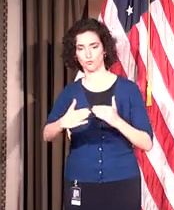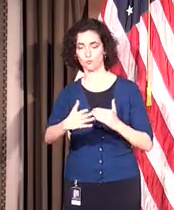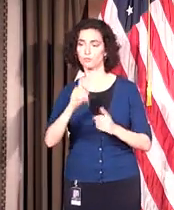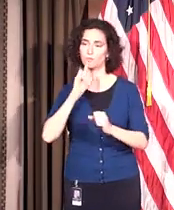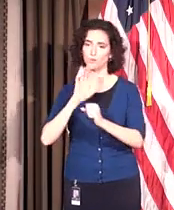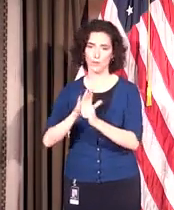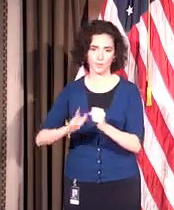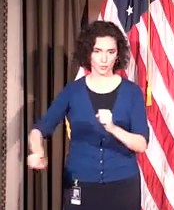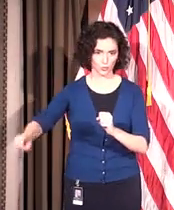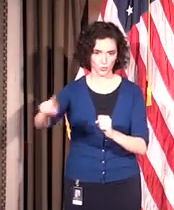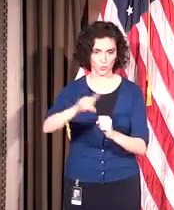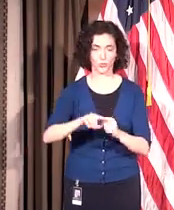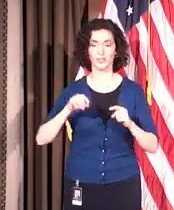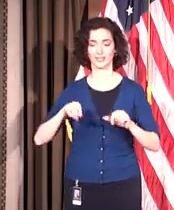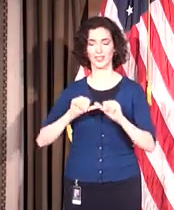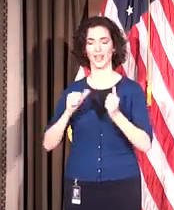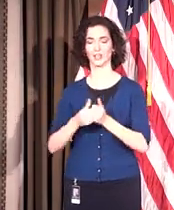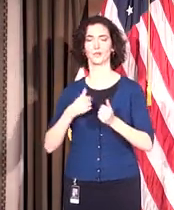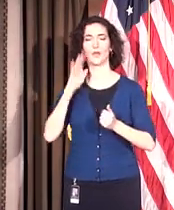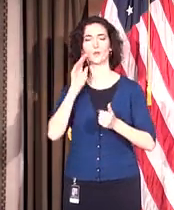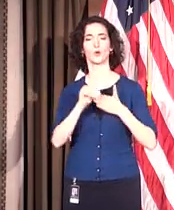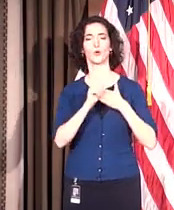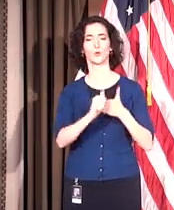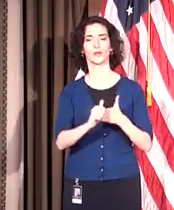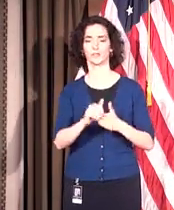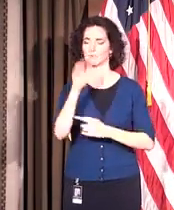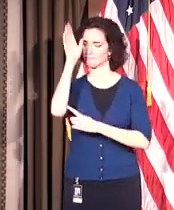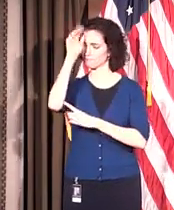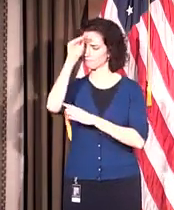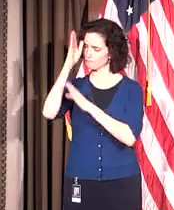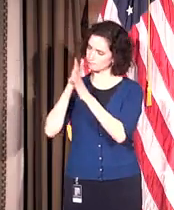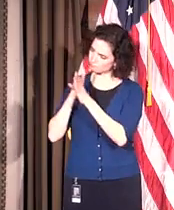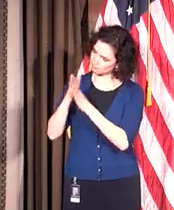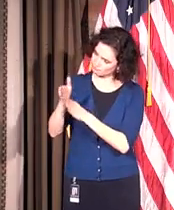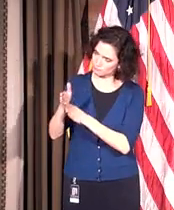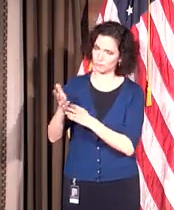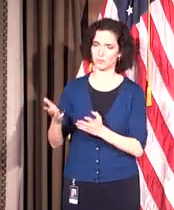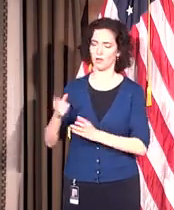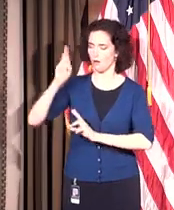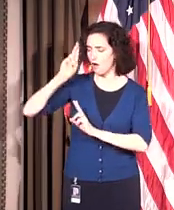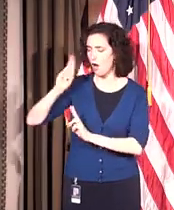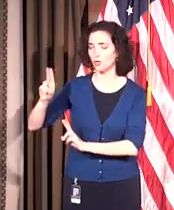agency with integrity, with honor, and with compassion.